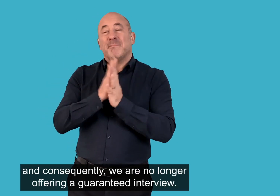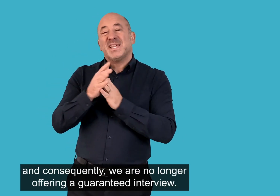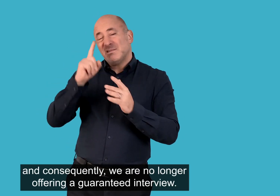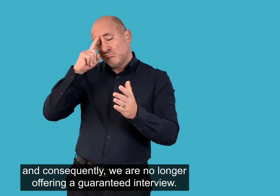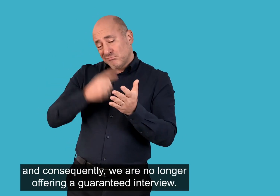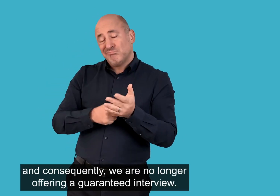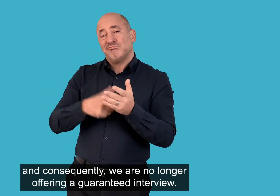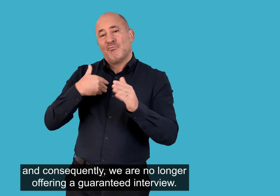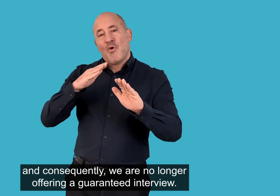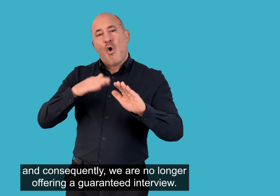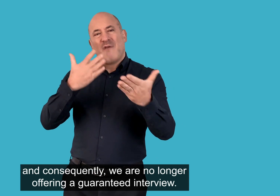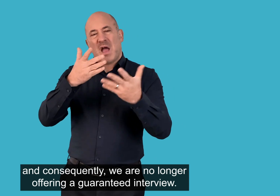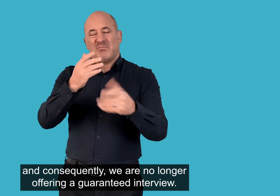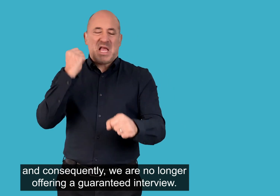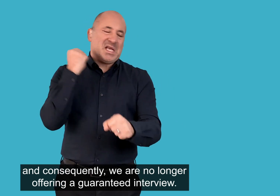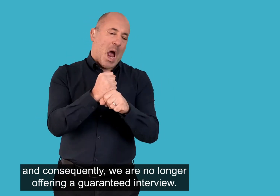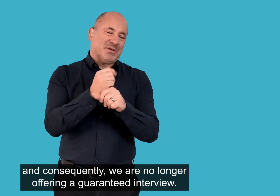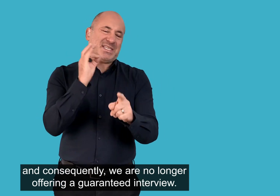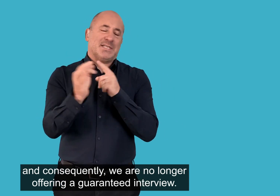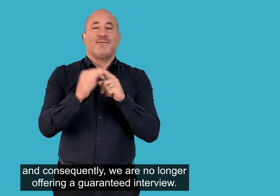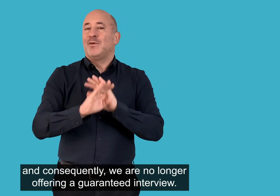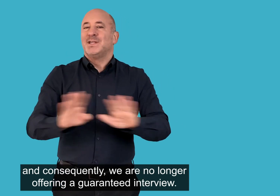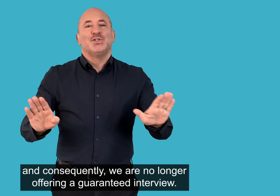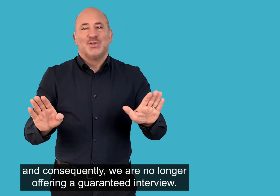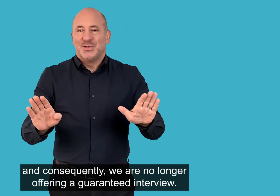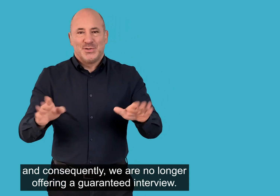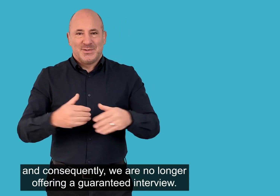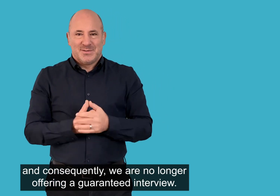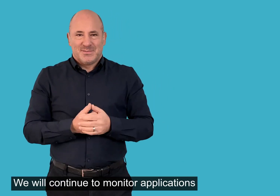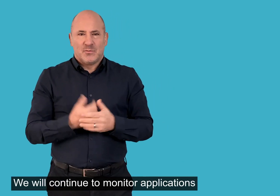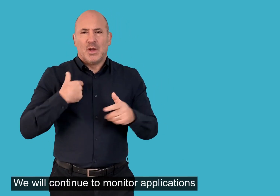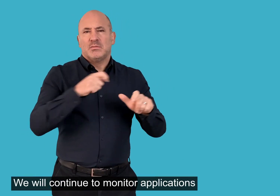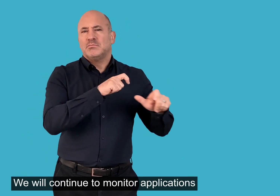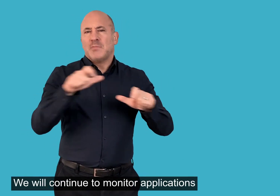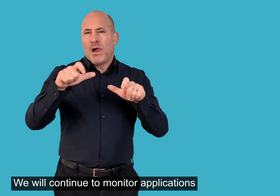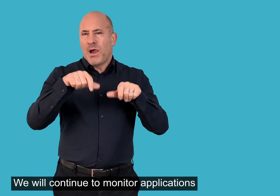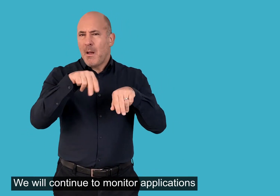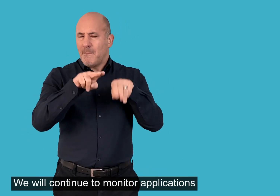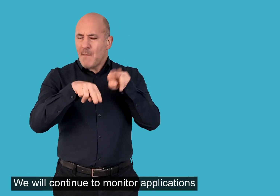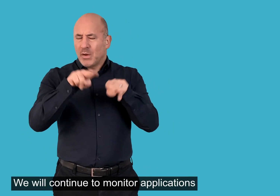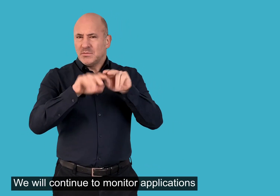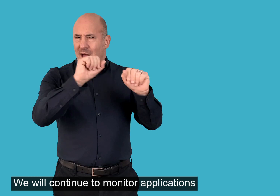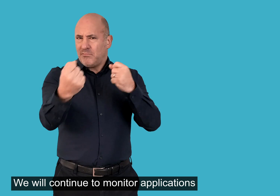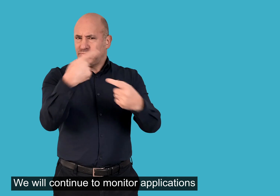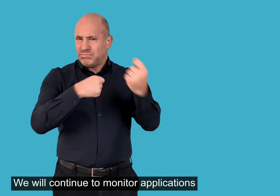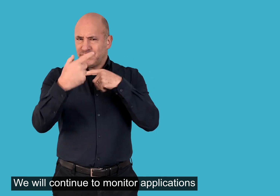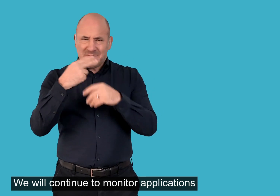And consequently, we are no longer offering a guaranteed interview. We will continue to monitor